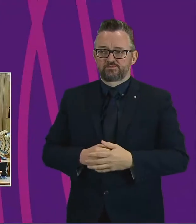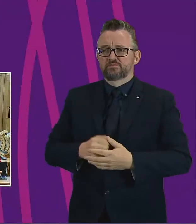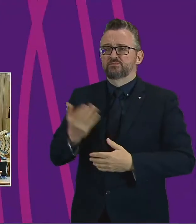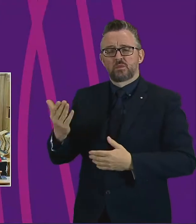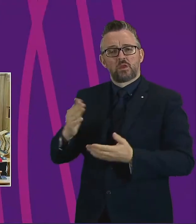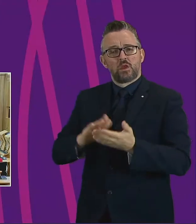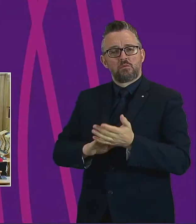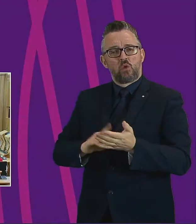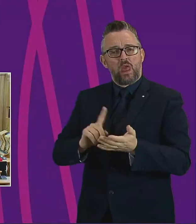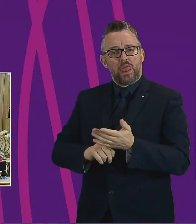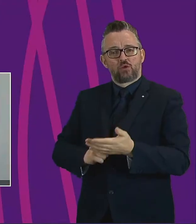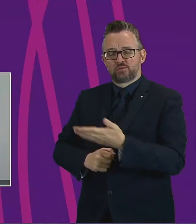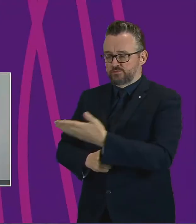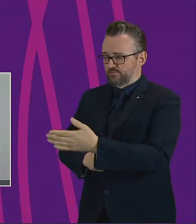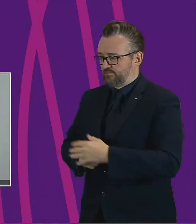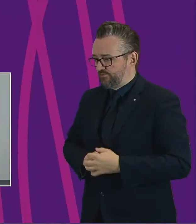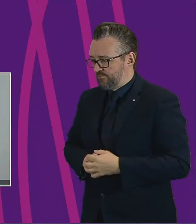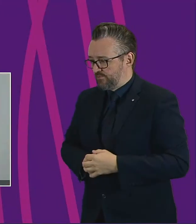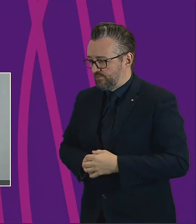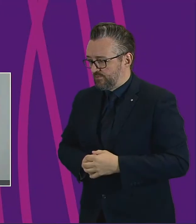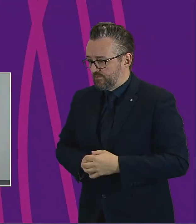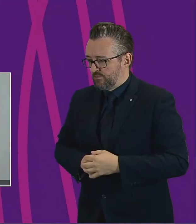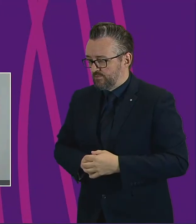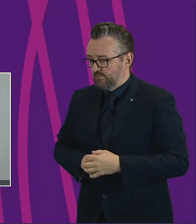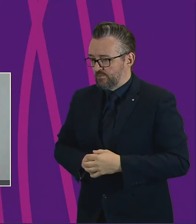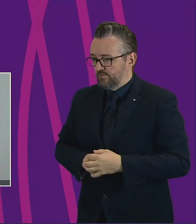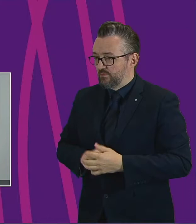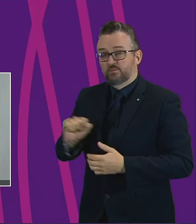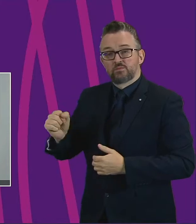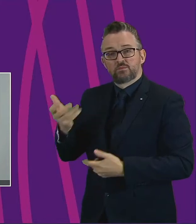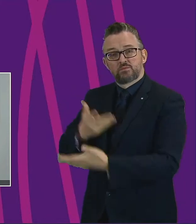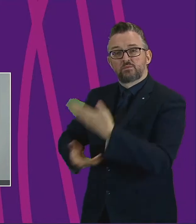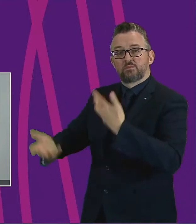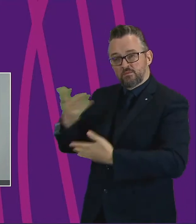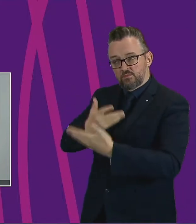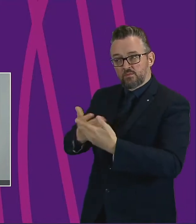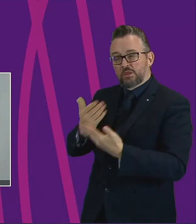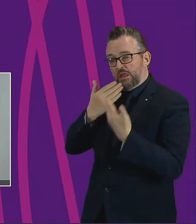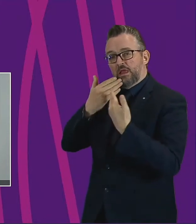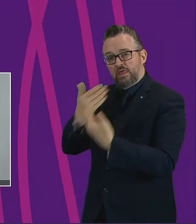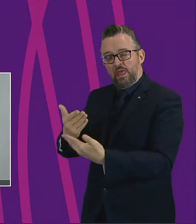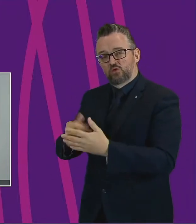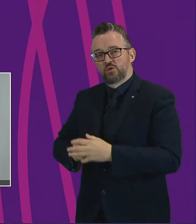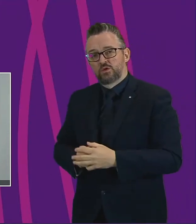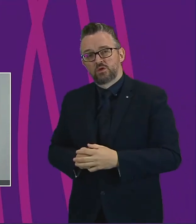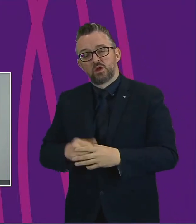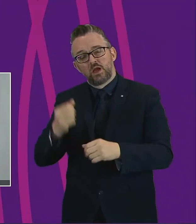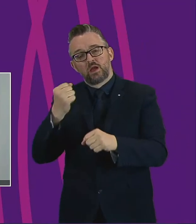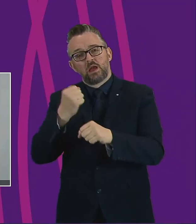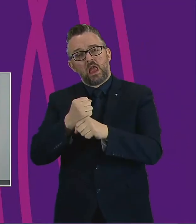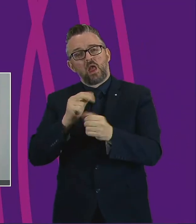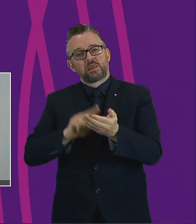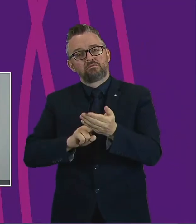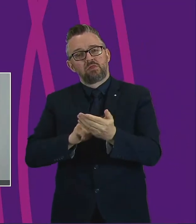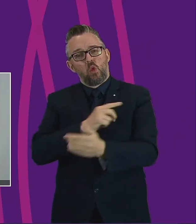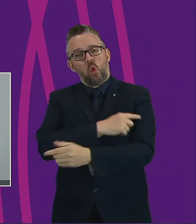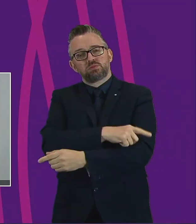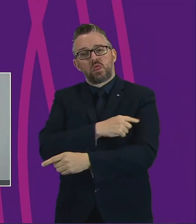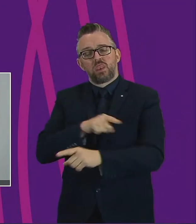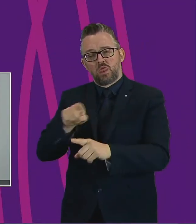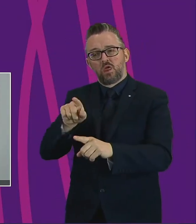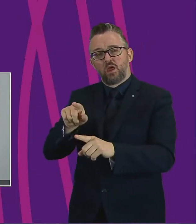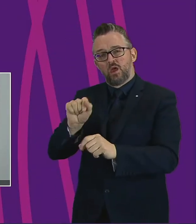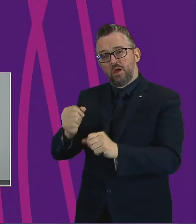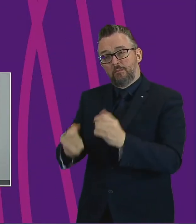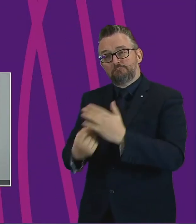Again, I thank the Cabinet Secretary for her response. The Naval outbreak does raise questions